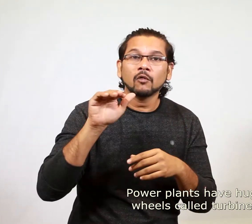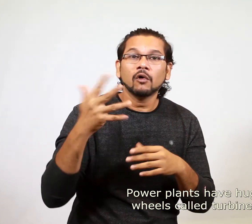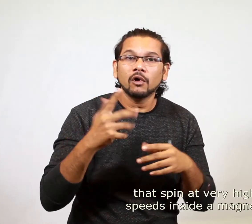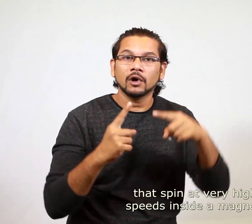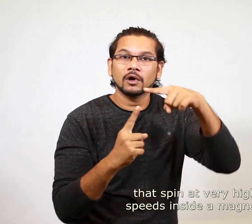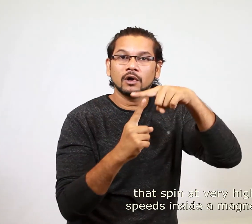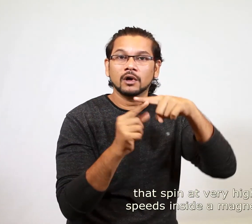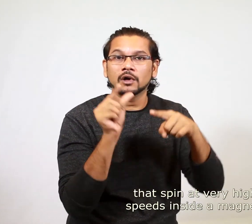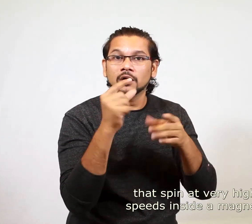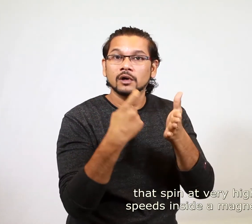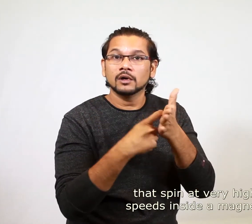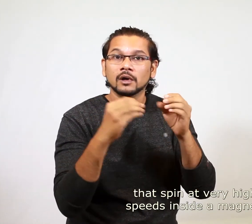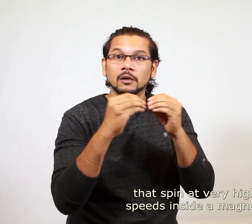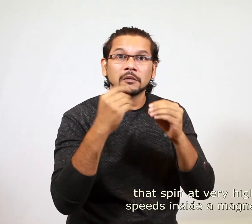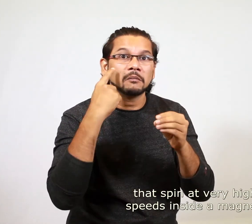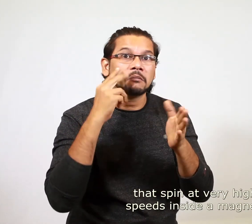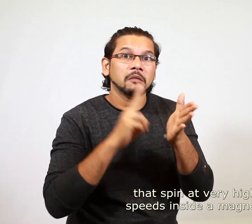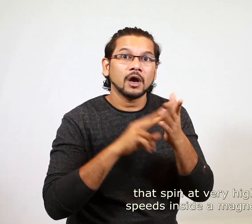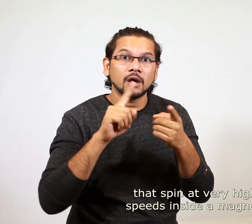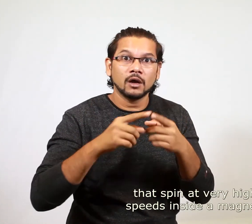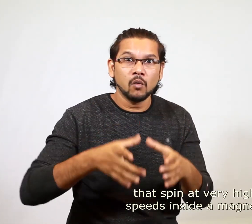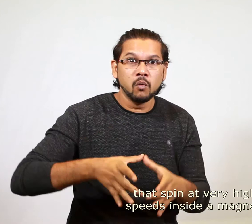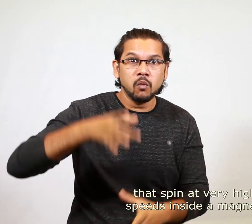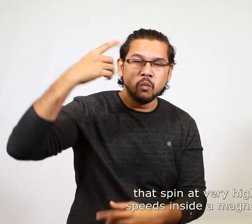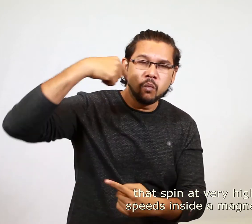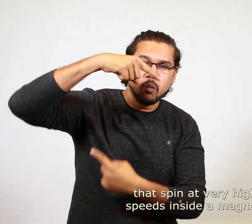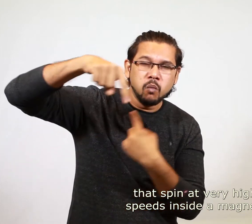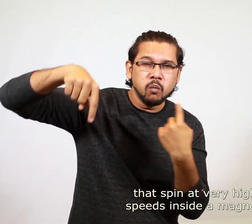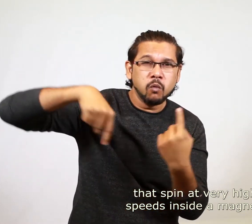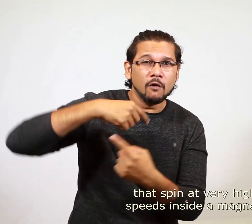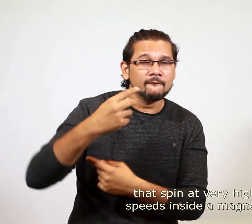that spin at very high speeds inside a magnet.